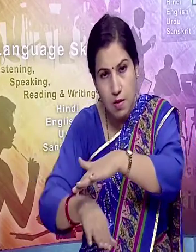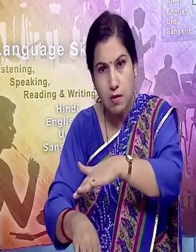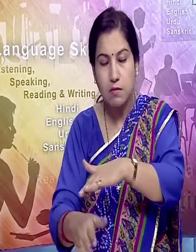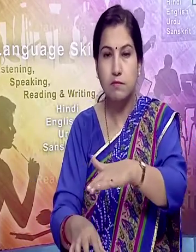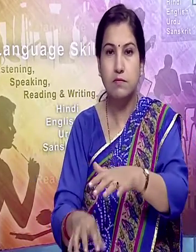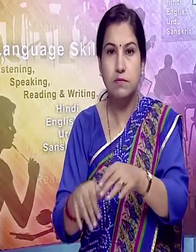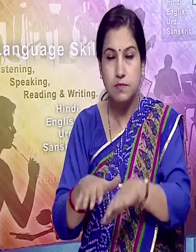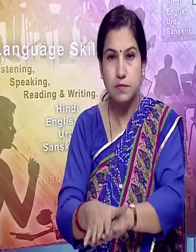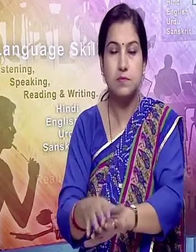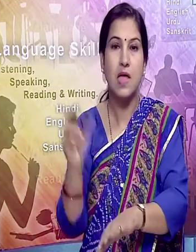etc.